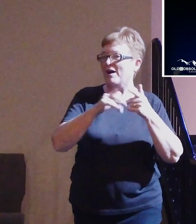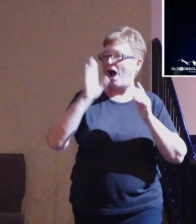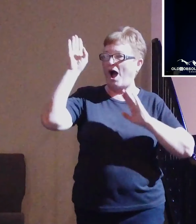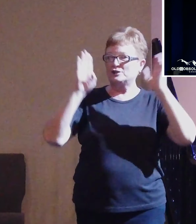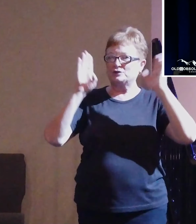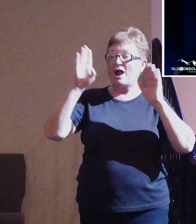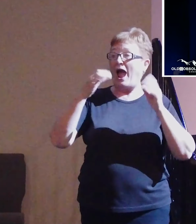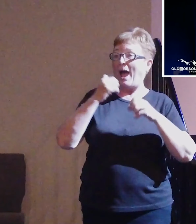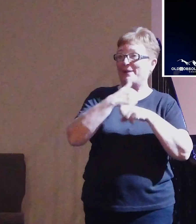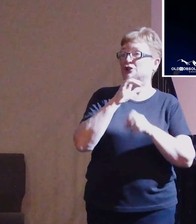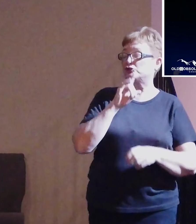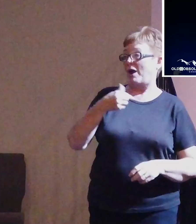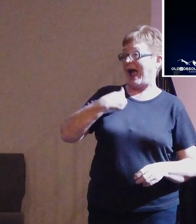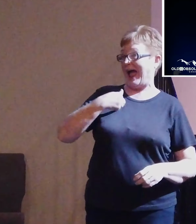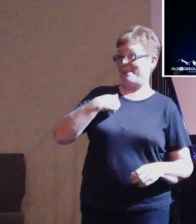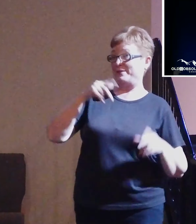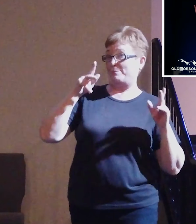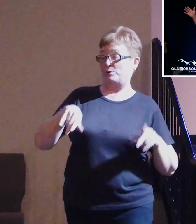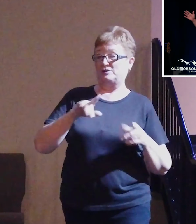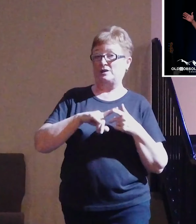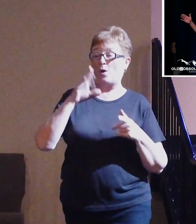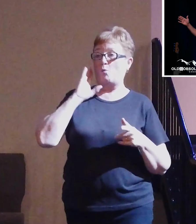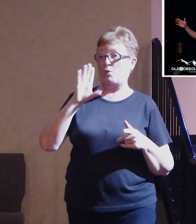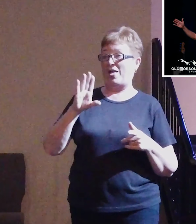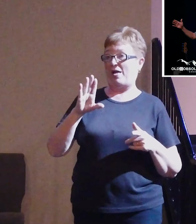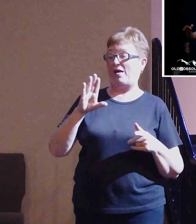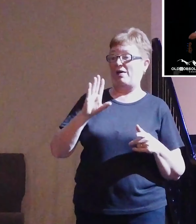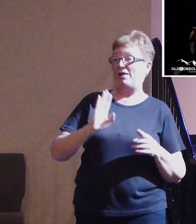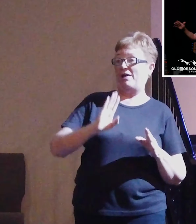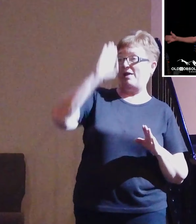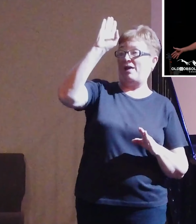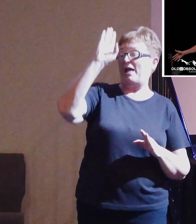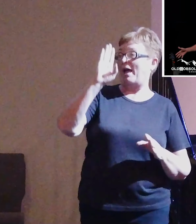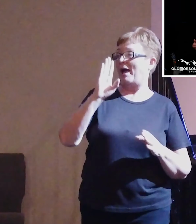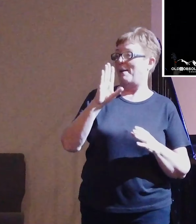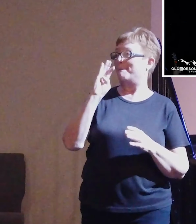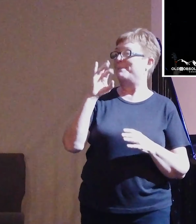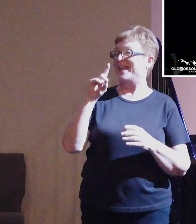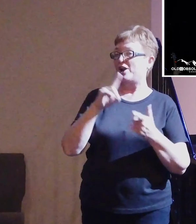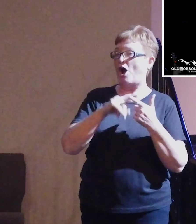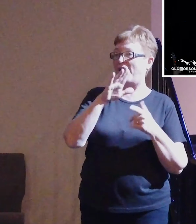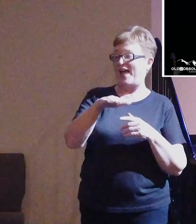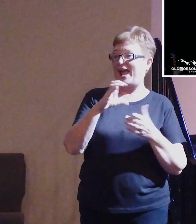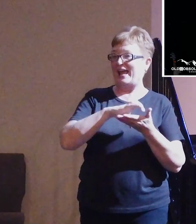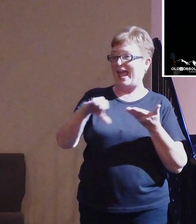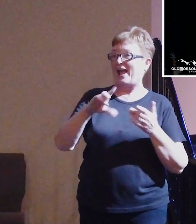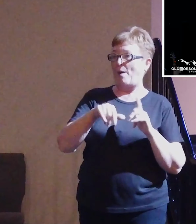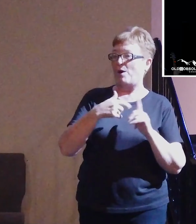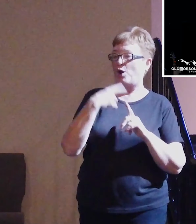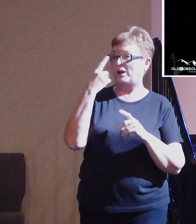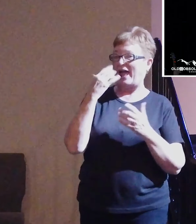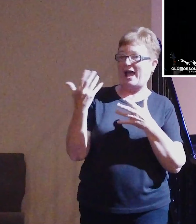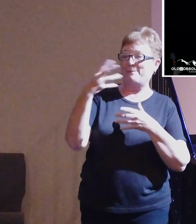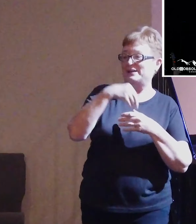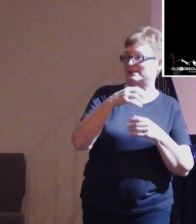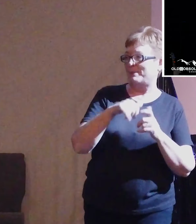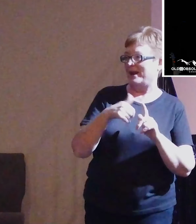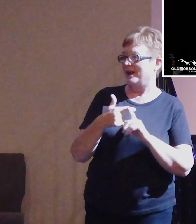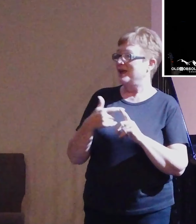I will make sure I'm the one that submits the highest bid so no one will ever know but I'll look like I participated in it, cetera.